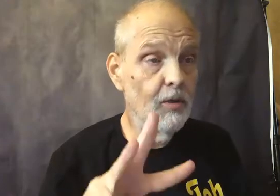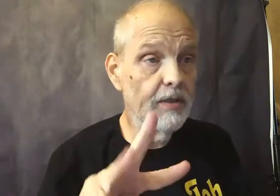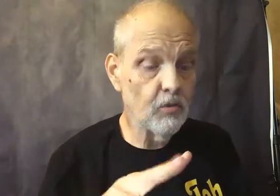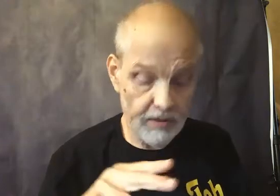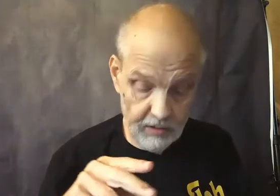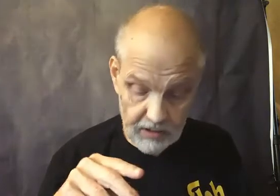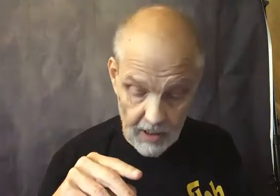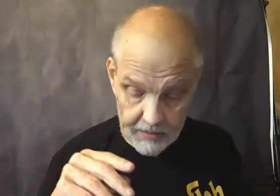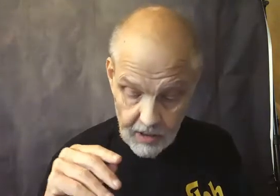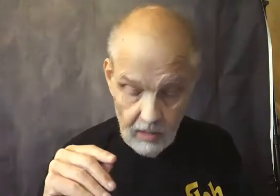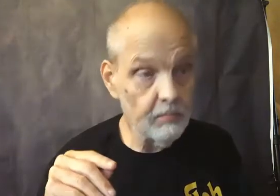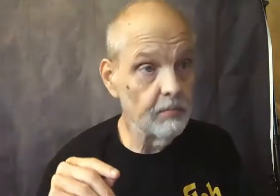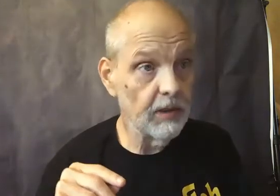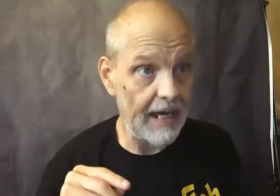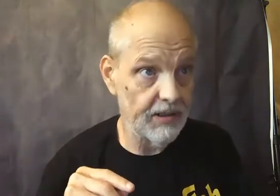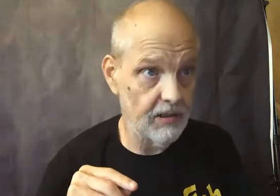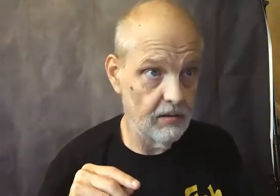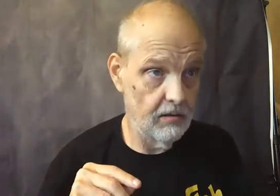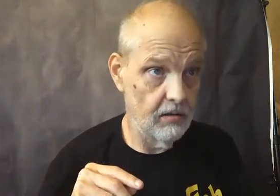WH question signs come last,